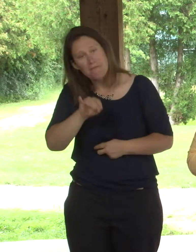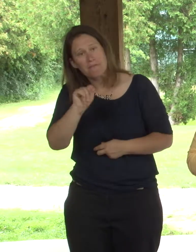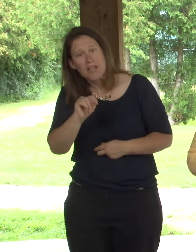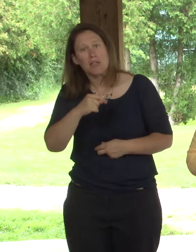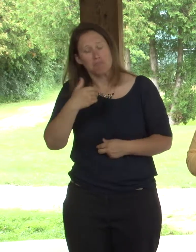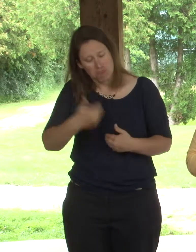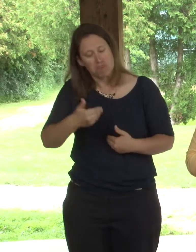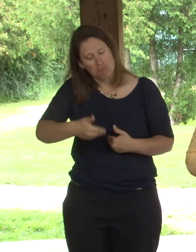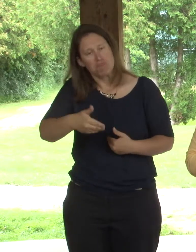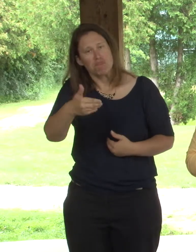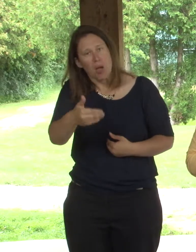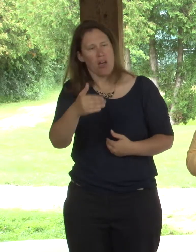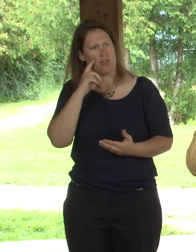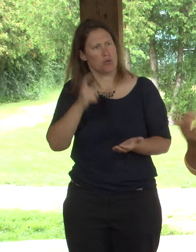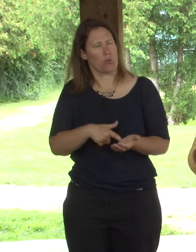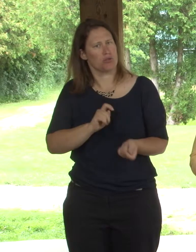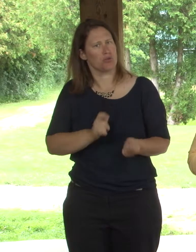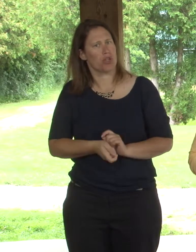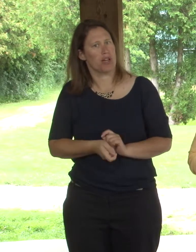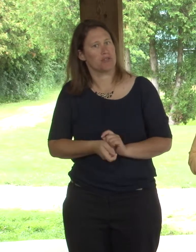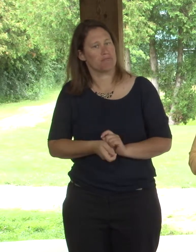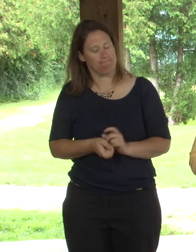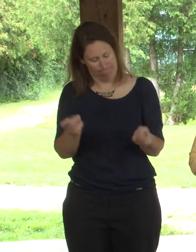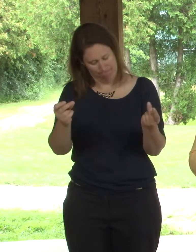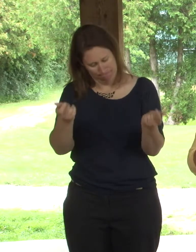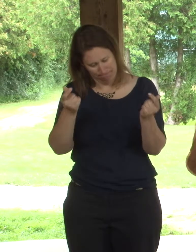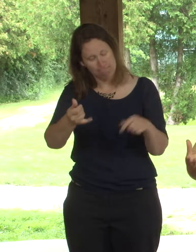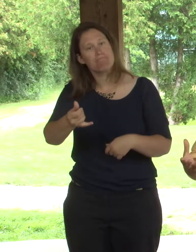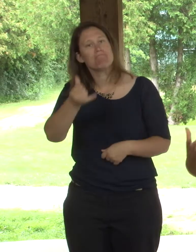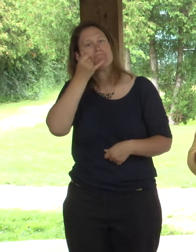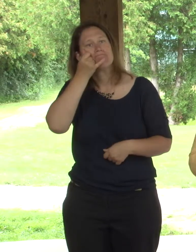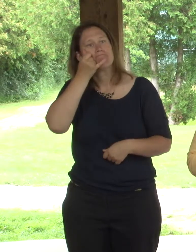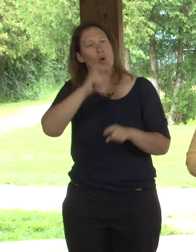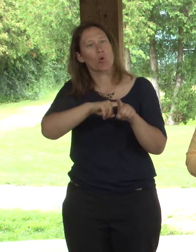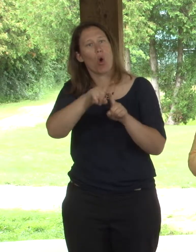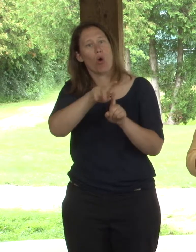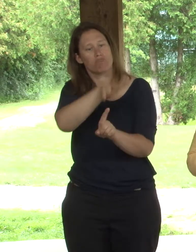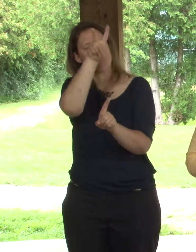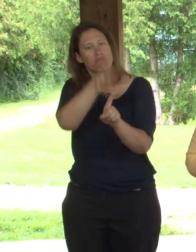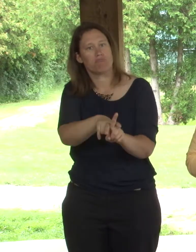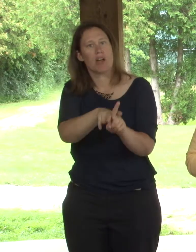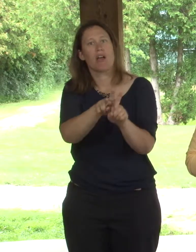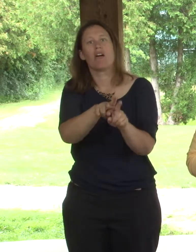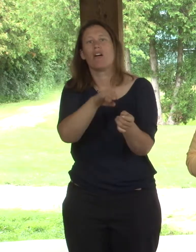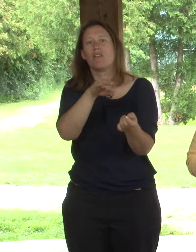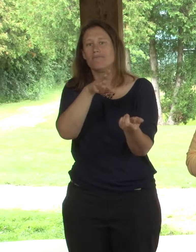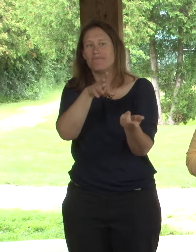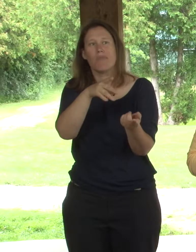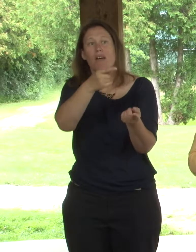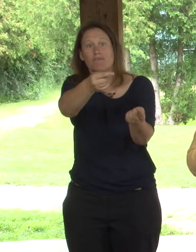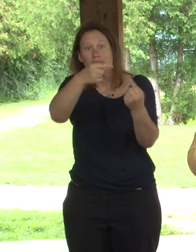notice something that has changed, that's the key to pick up the phone and book an appointment or have a foot care nurse come